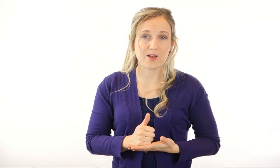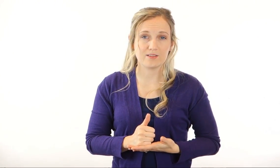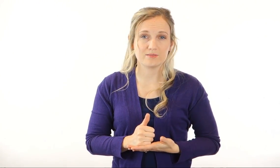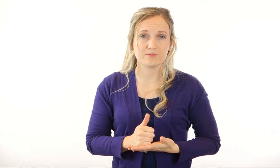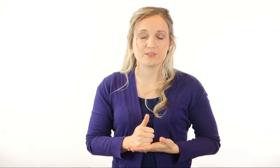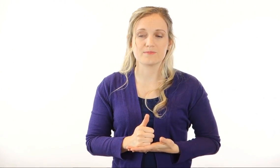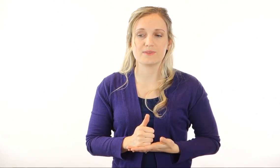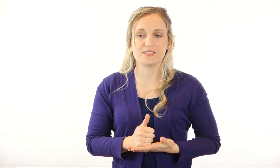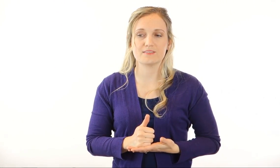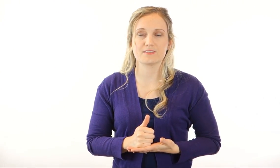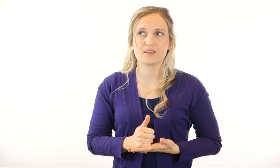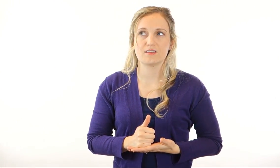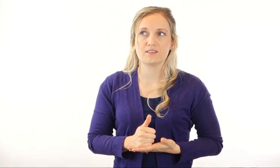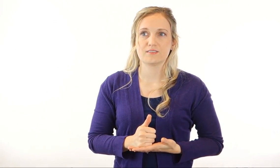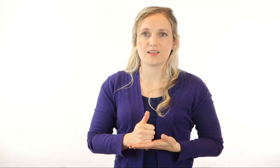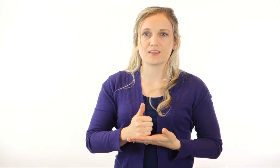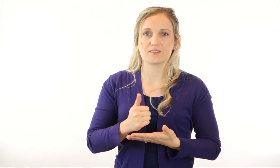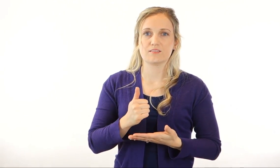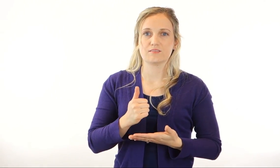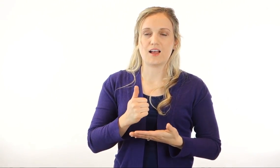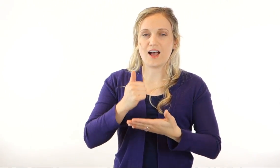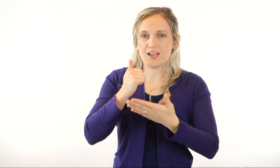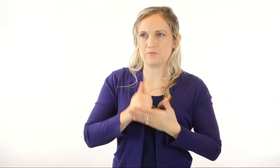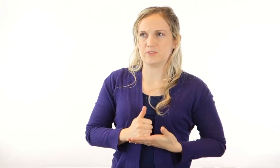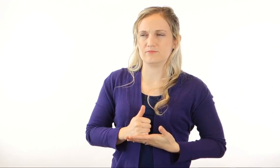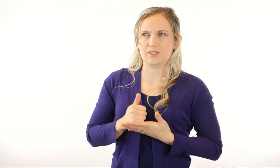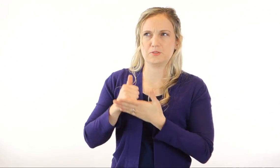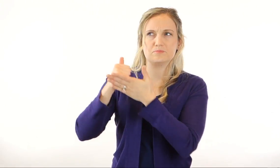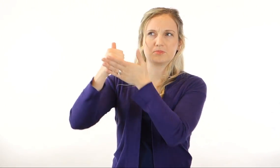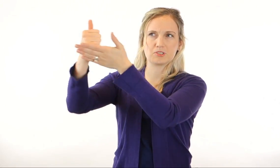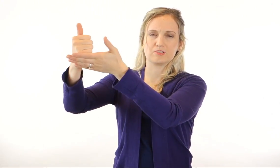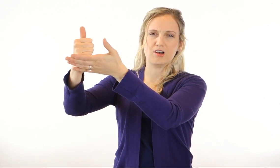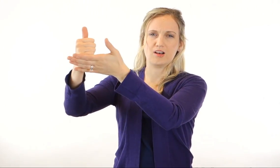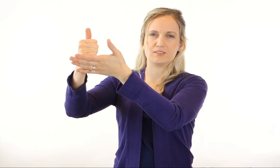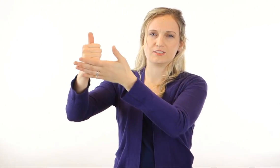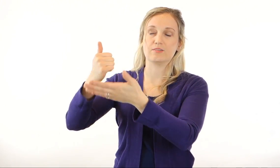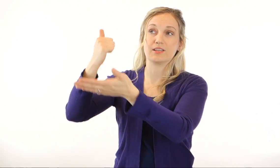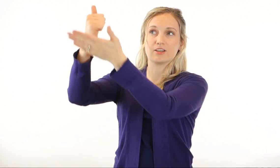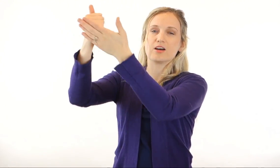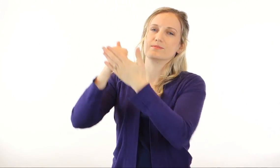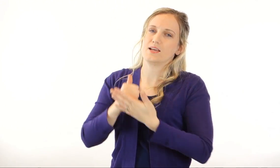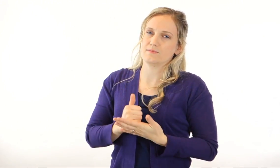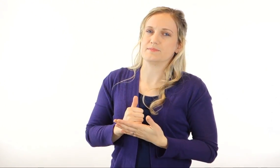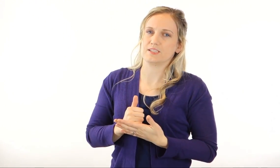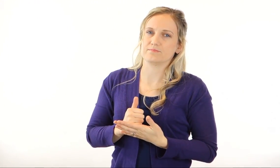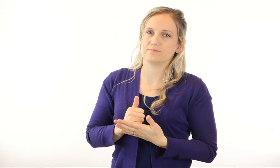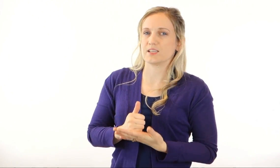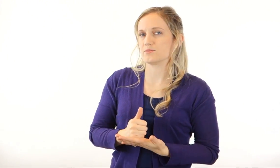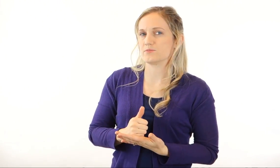well, which means like I wouldn't help God, like God would help me. That's what we're